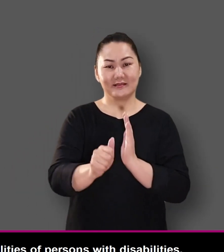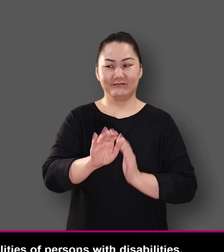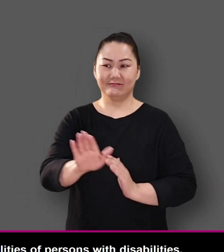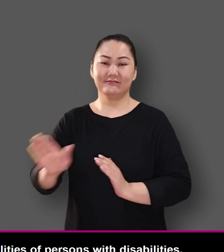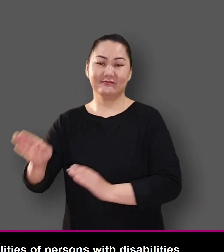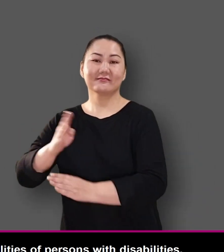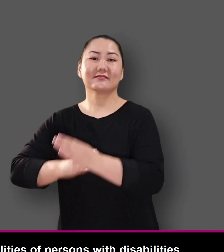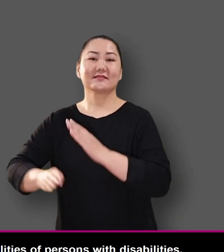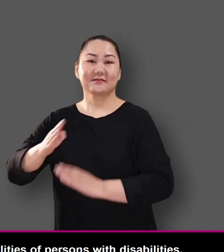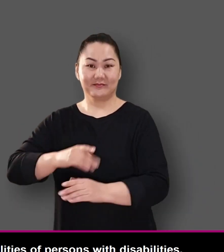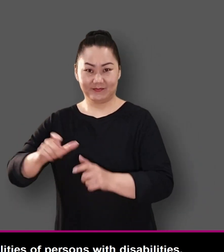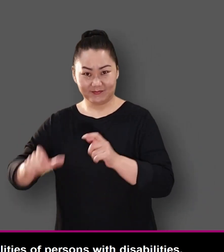with disabilities.